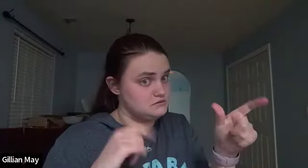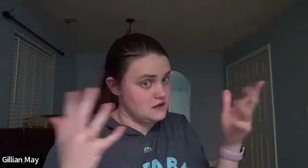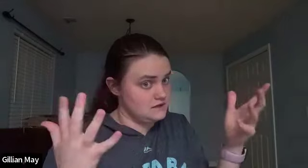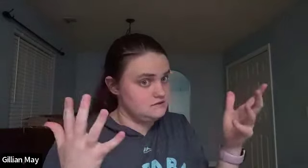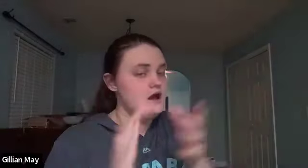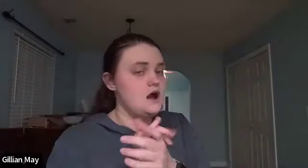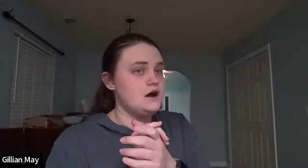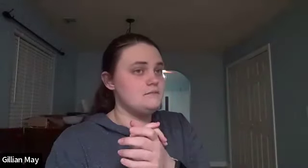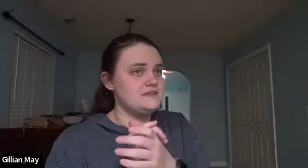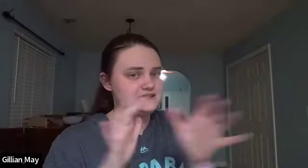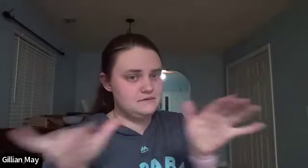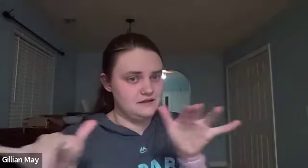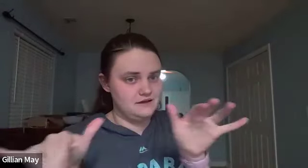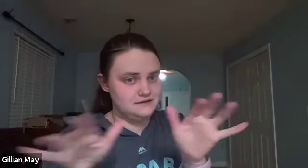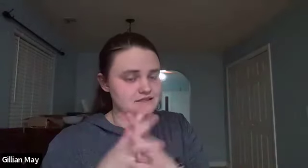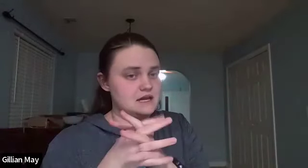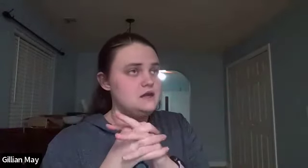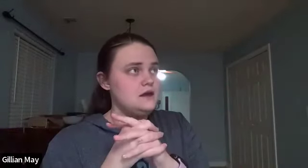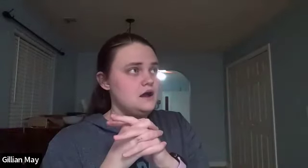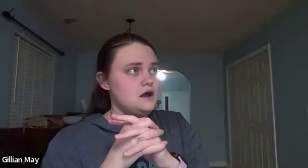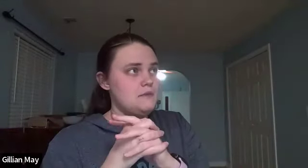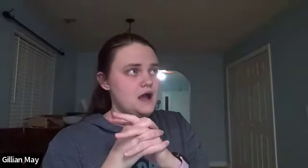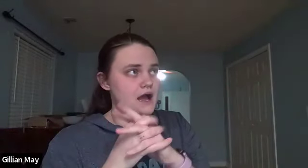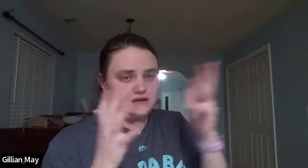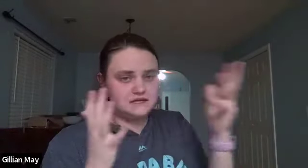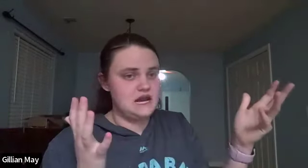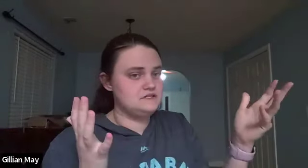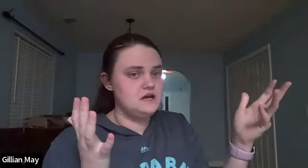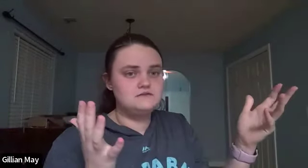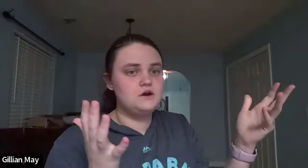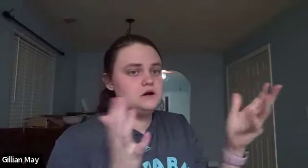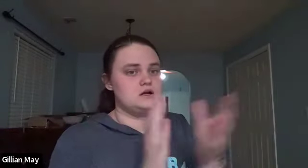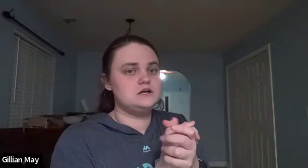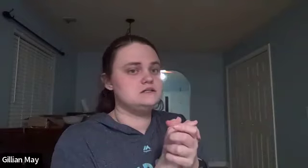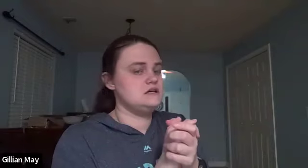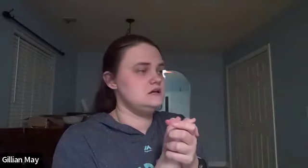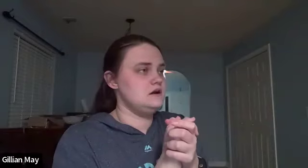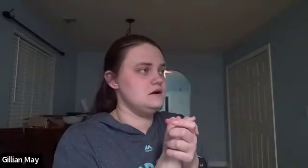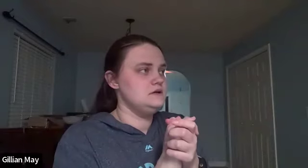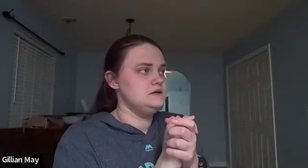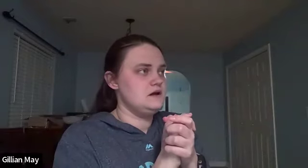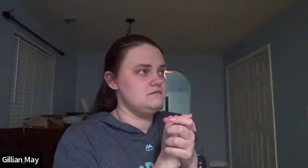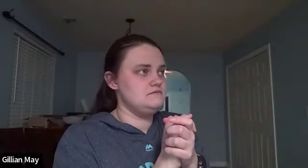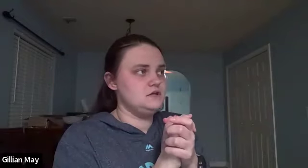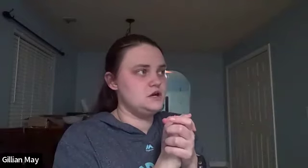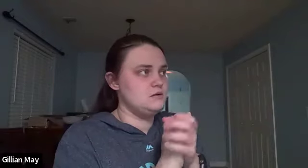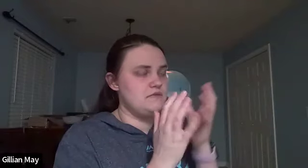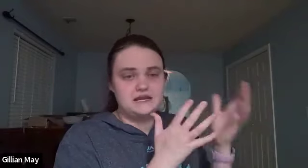sign. That's kind of my I like to say. I like I said, I have a ton of coworkers and that I can